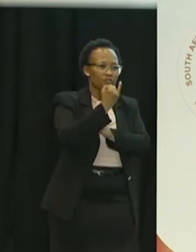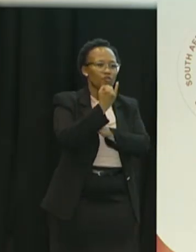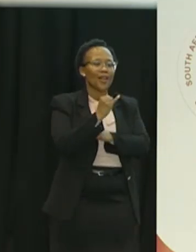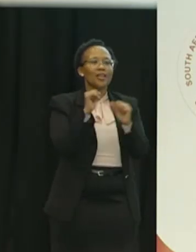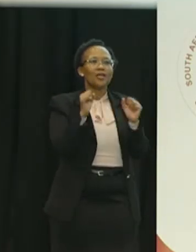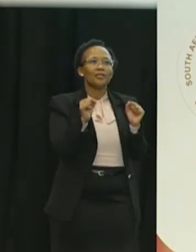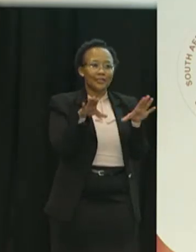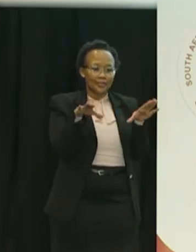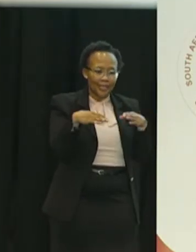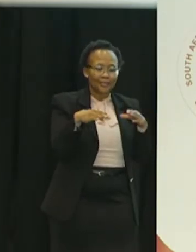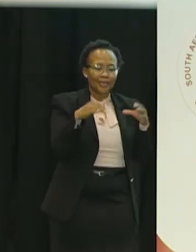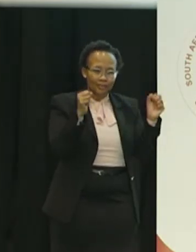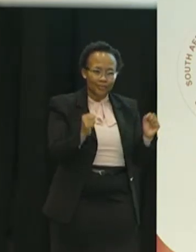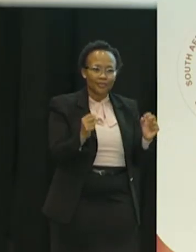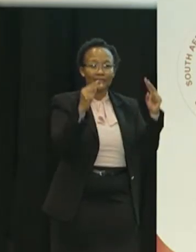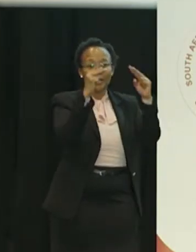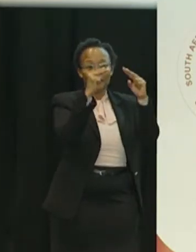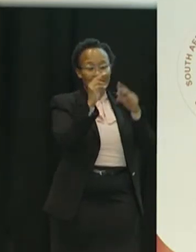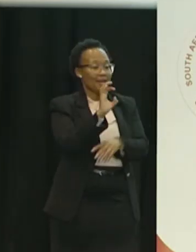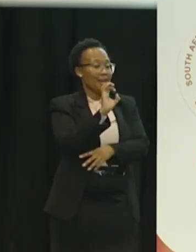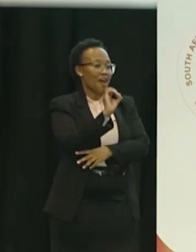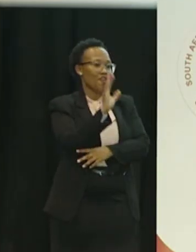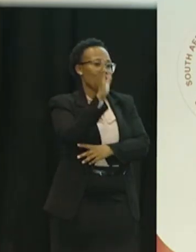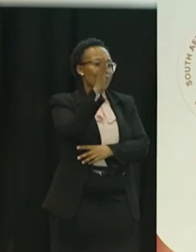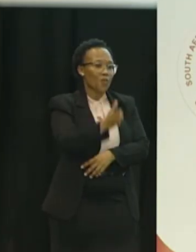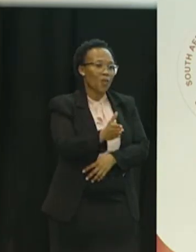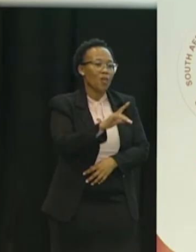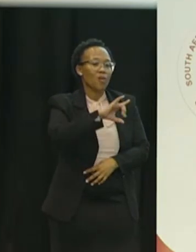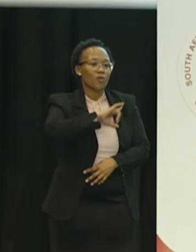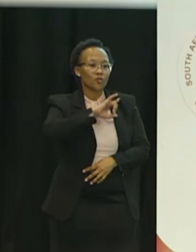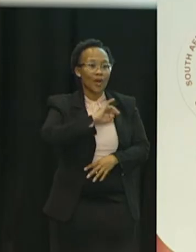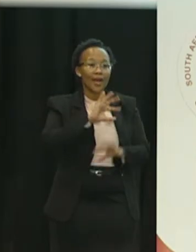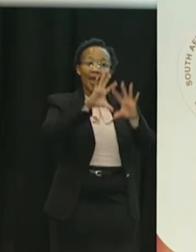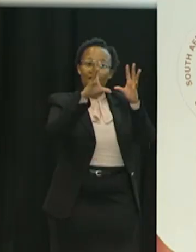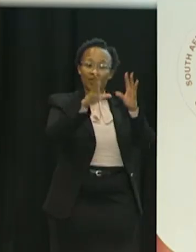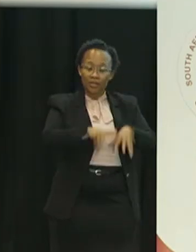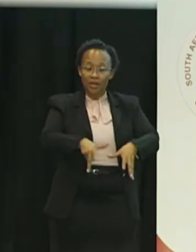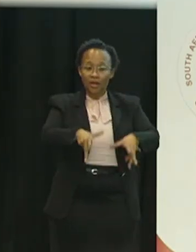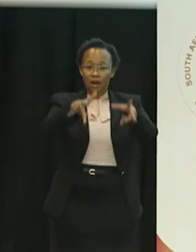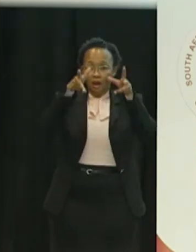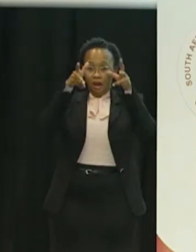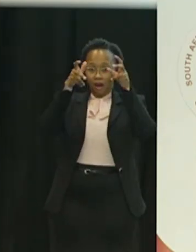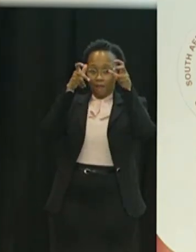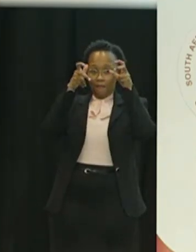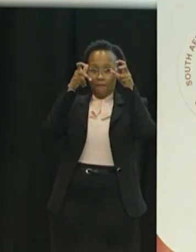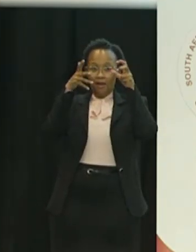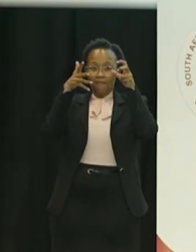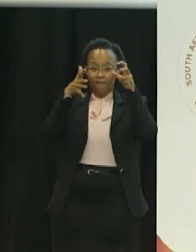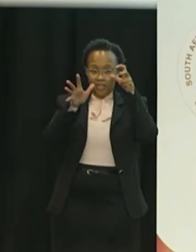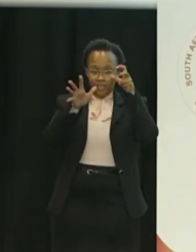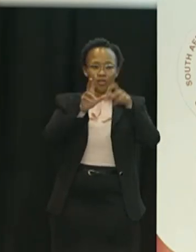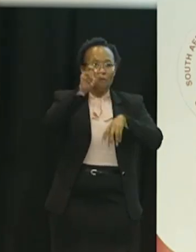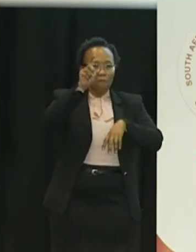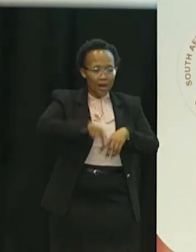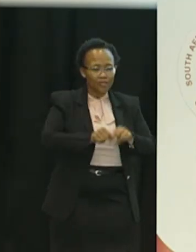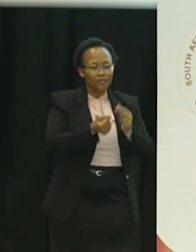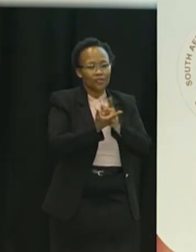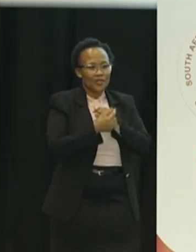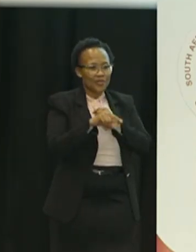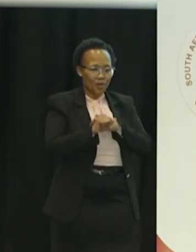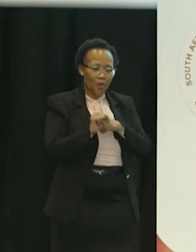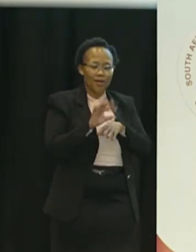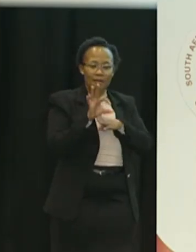summits, because what we have taken or consumed from here needs to further inform that planning and